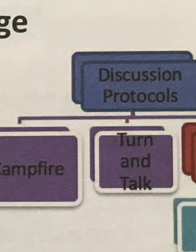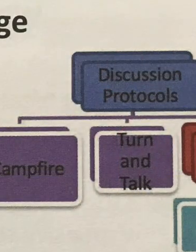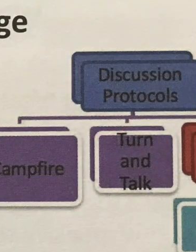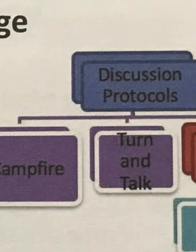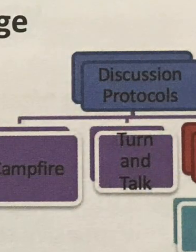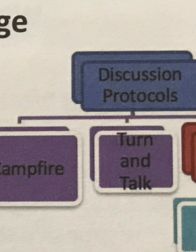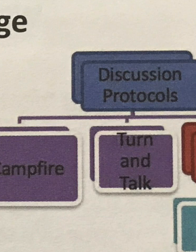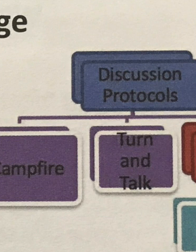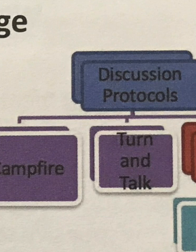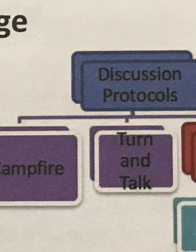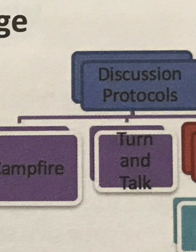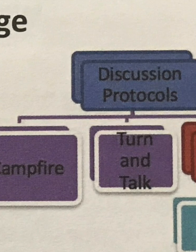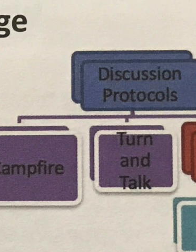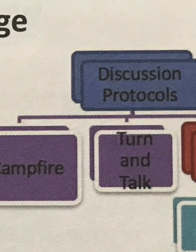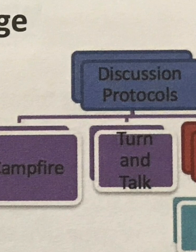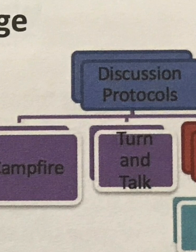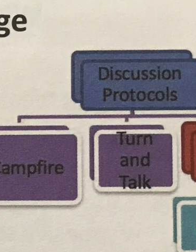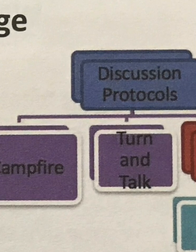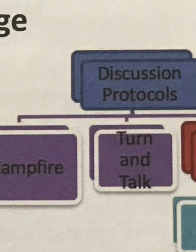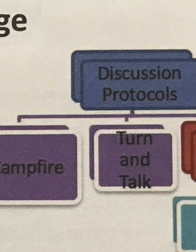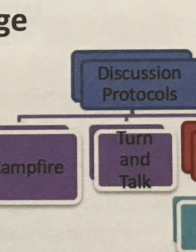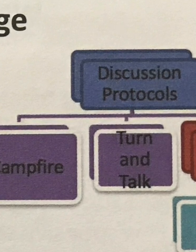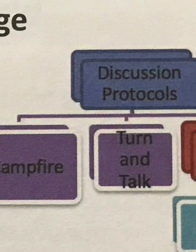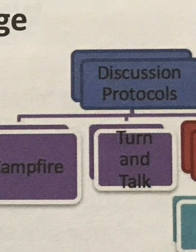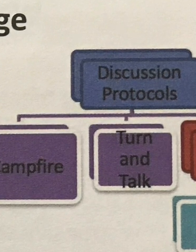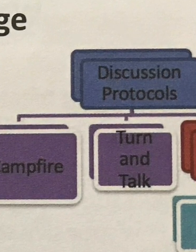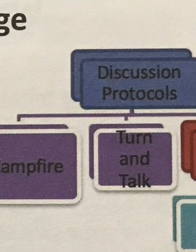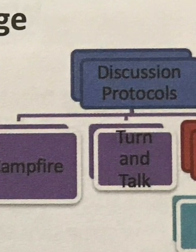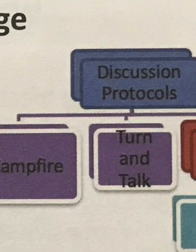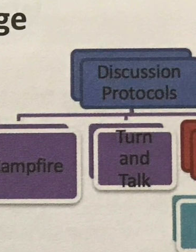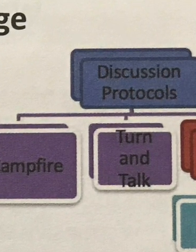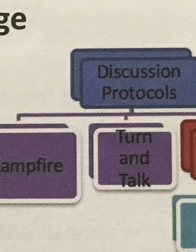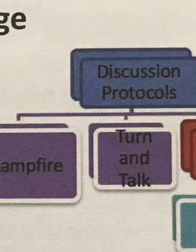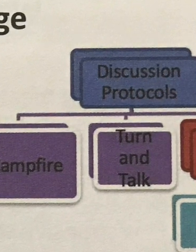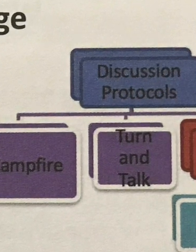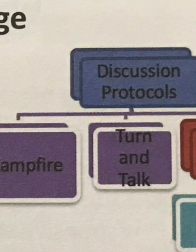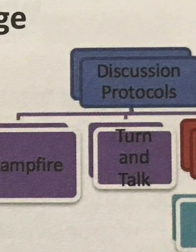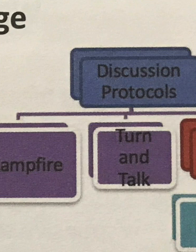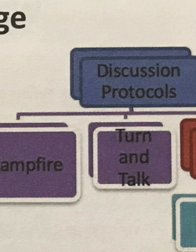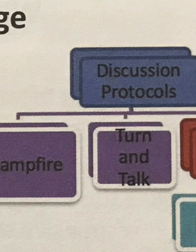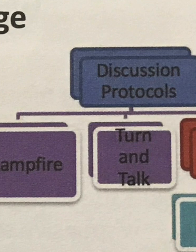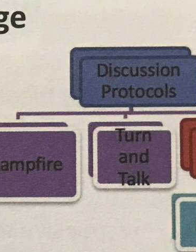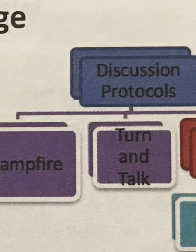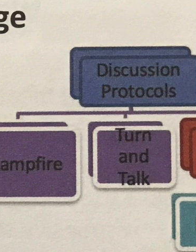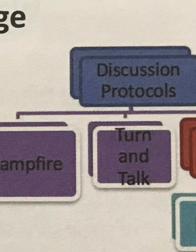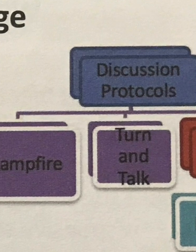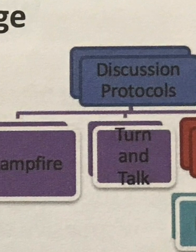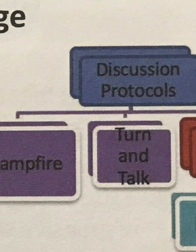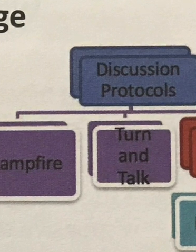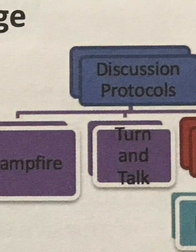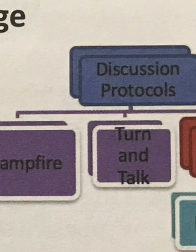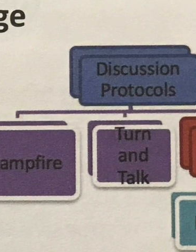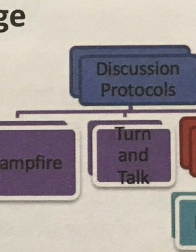the activities and all the behaviors in orange are the behaviors that your students are bringing. If you